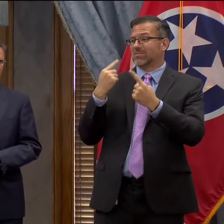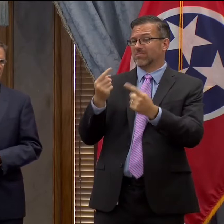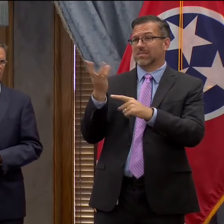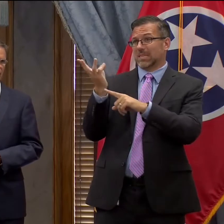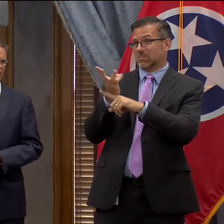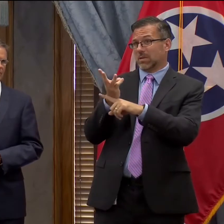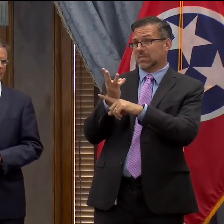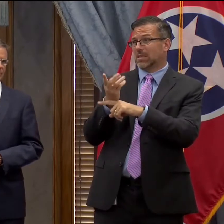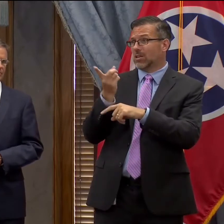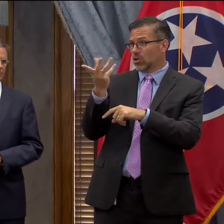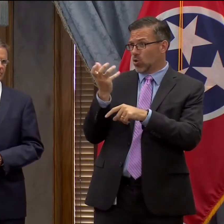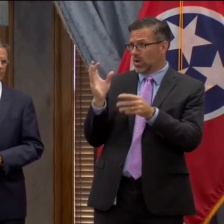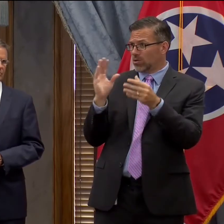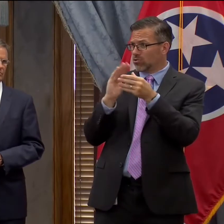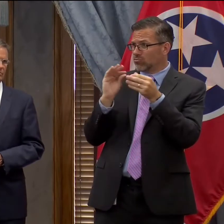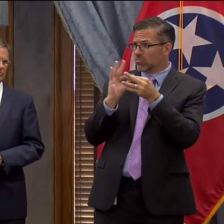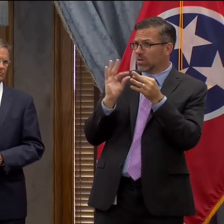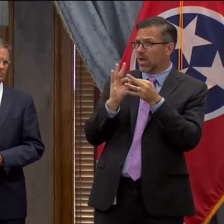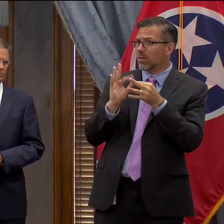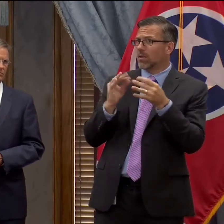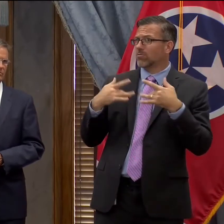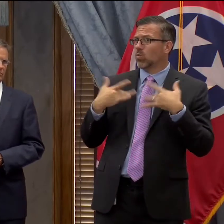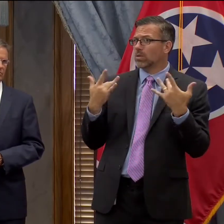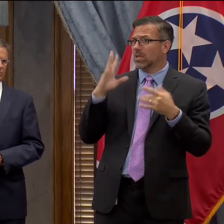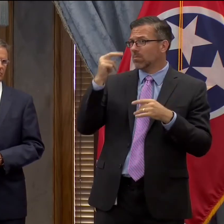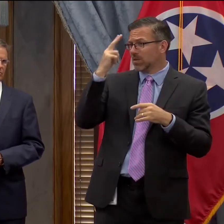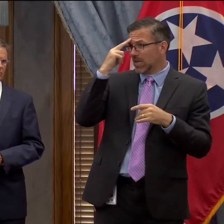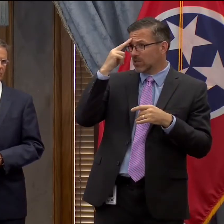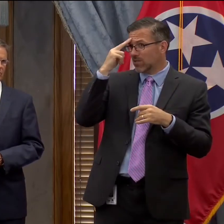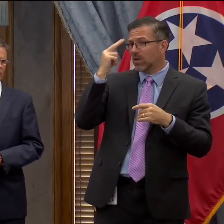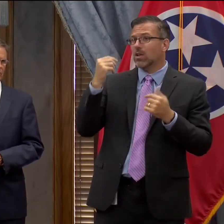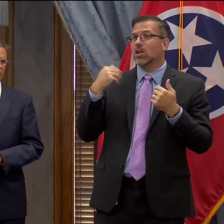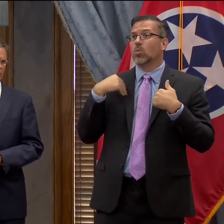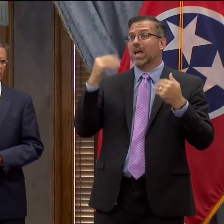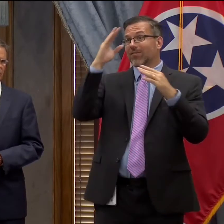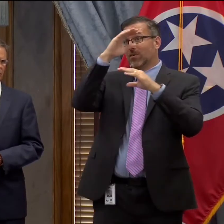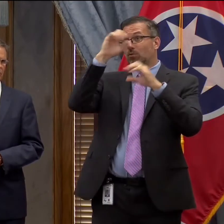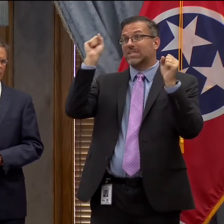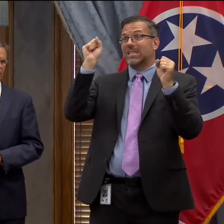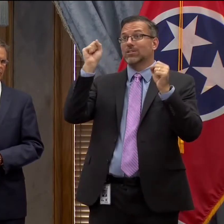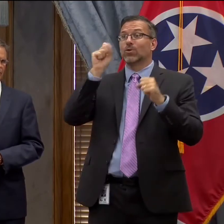like to comment on what's been going on in Nashville, you've got a presidential tweet.